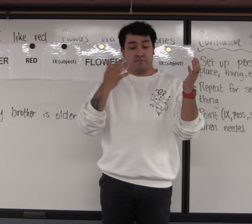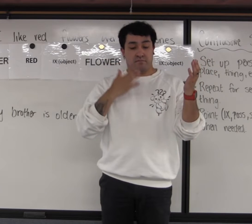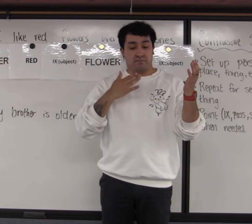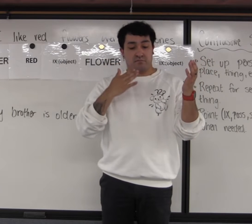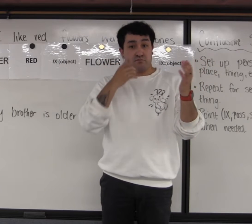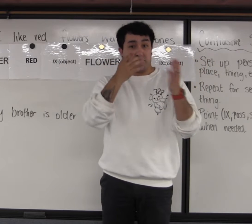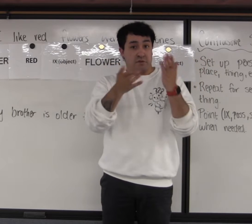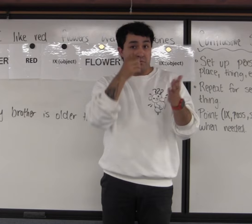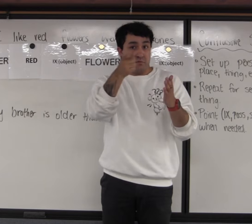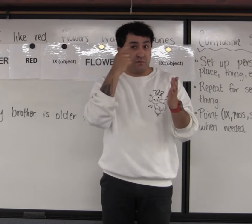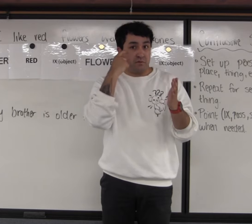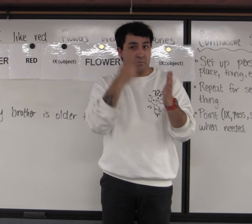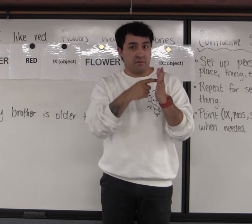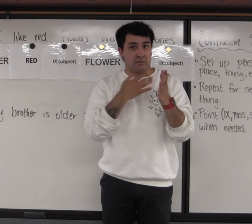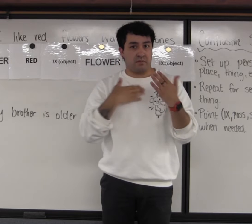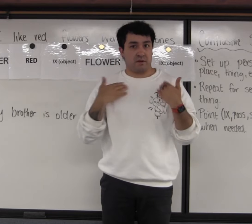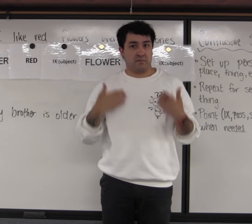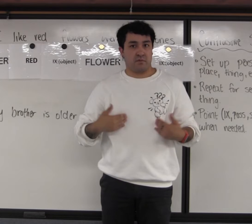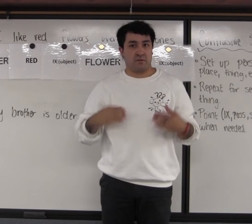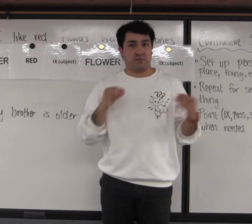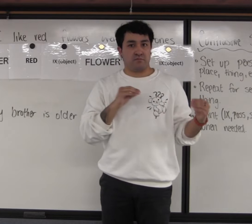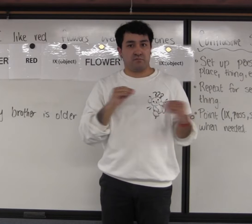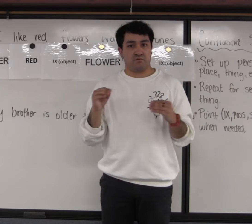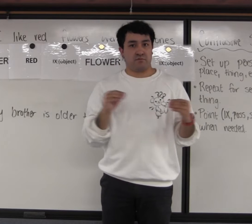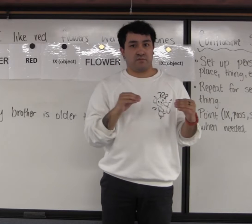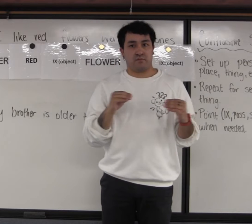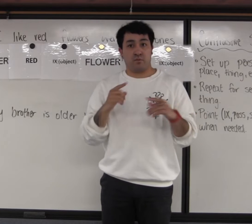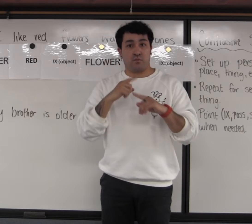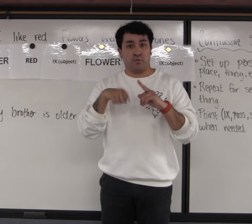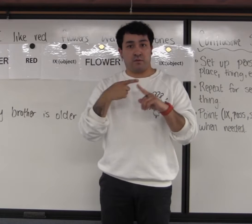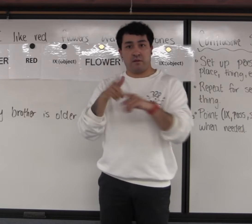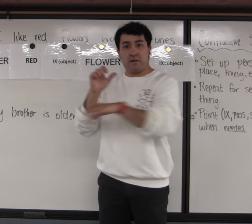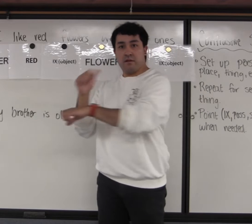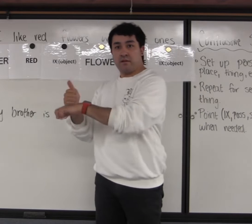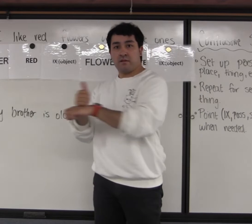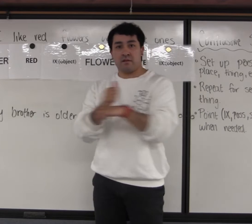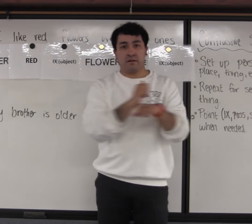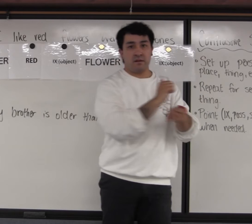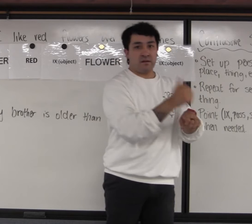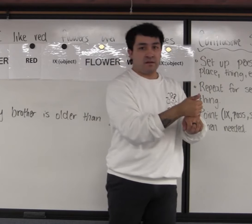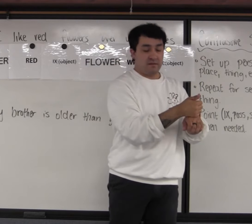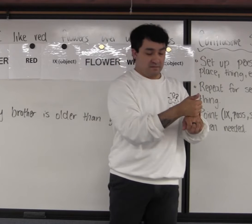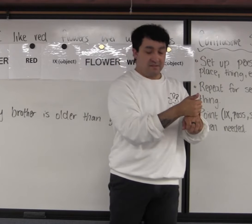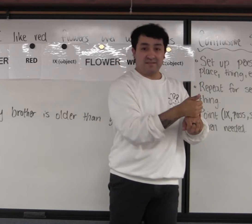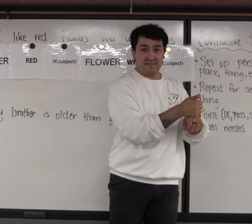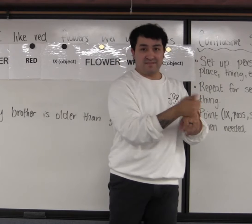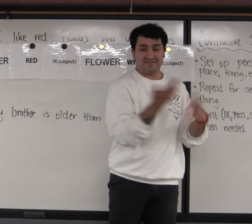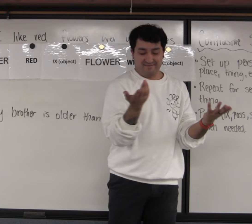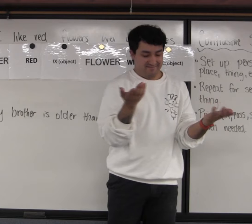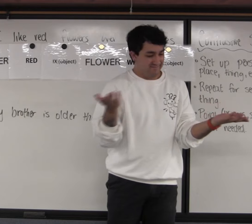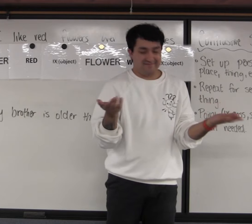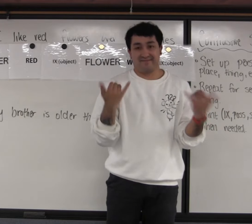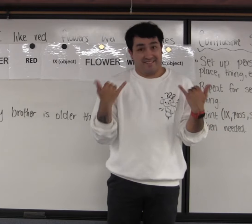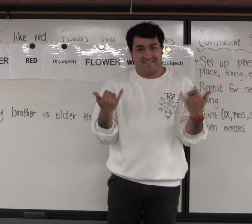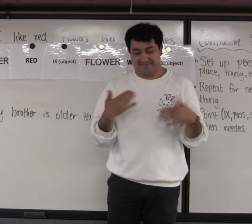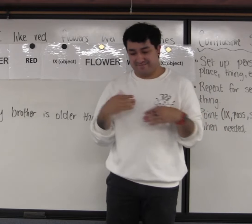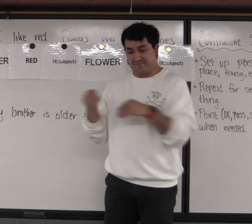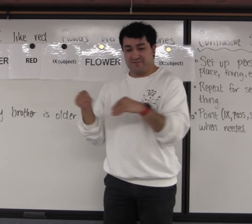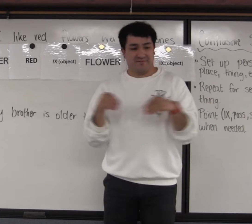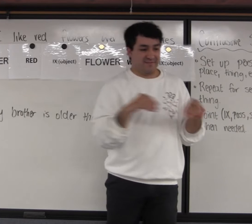ahead and compare them. So you notice that my body moves when I set them up, right?